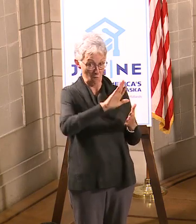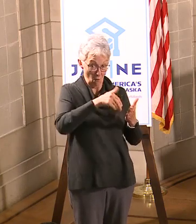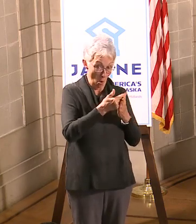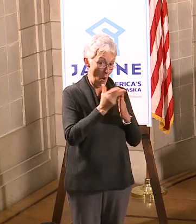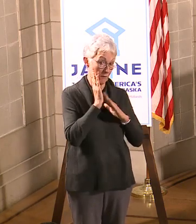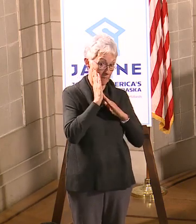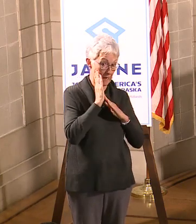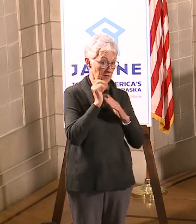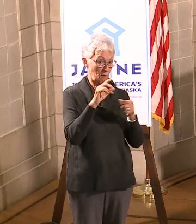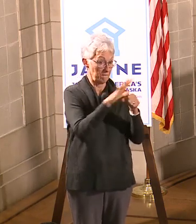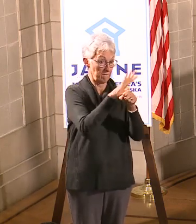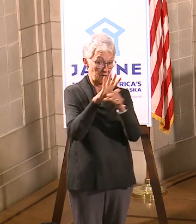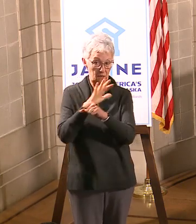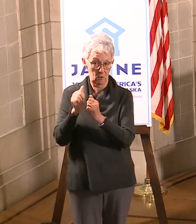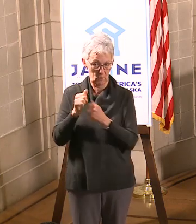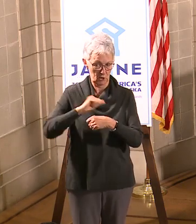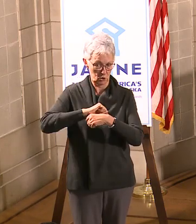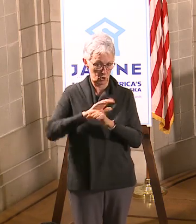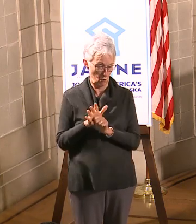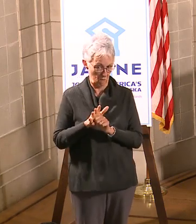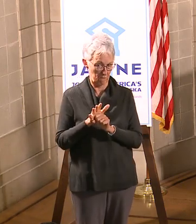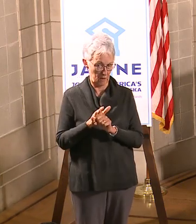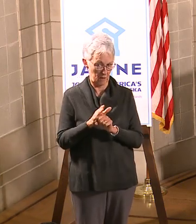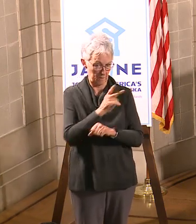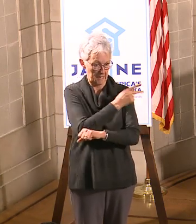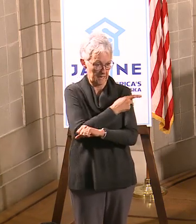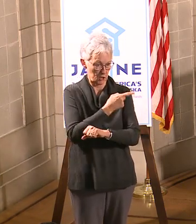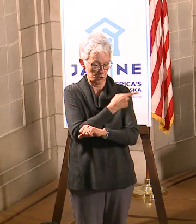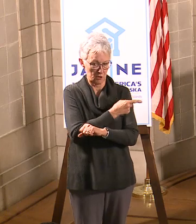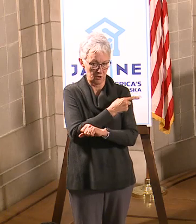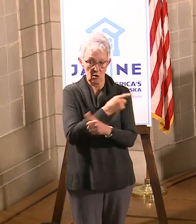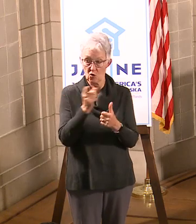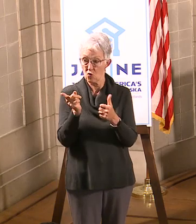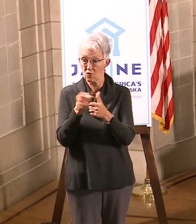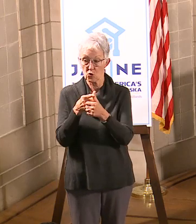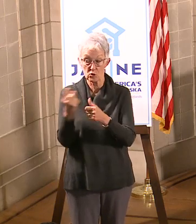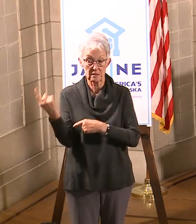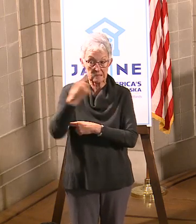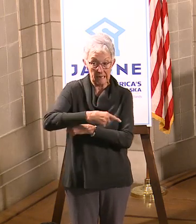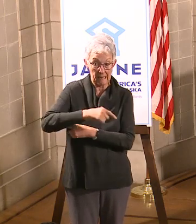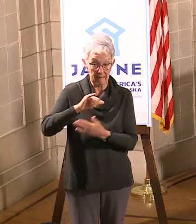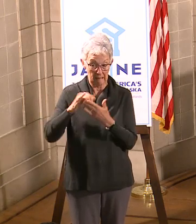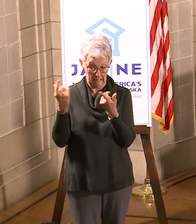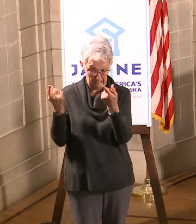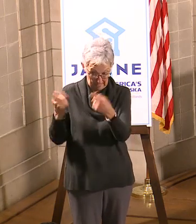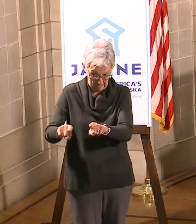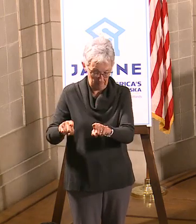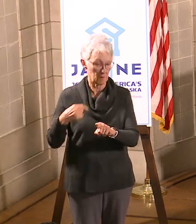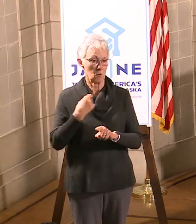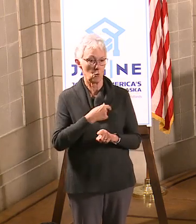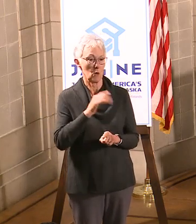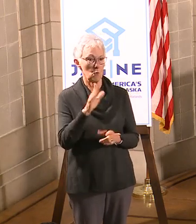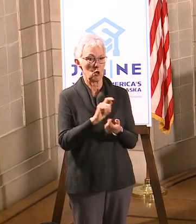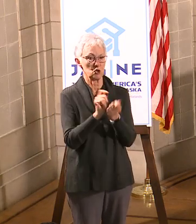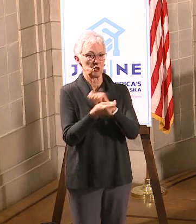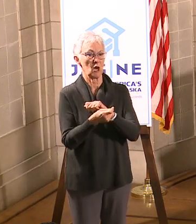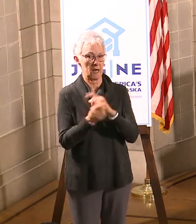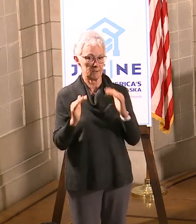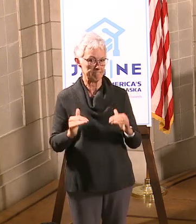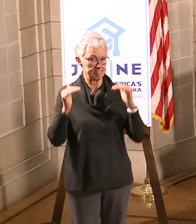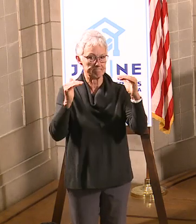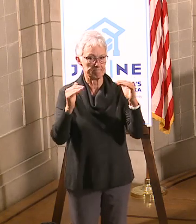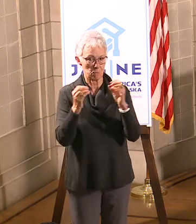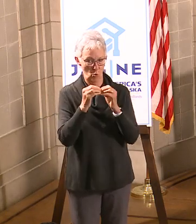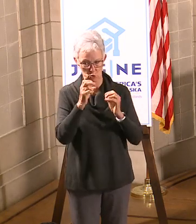restrictions. We will do that on the first day that happens. We will hit the red category. We will be in those restrictions. Now, we're calculating the